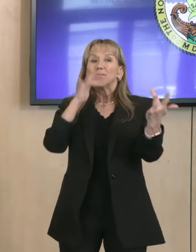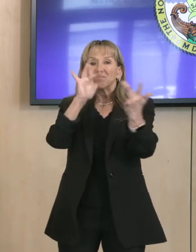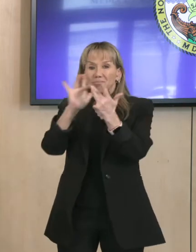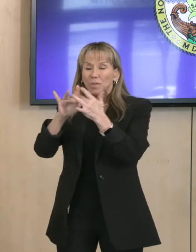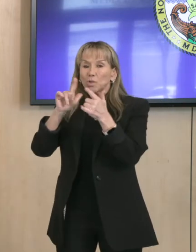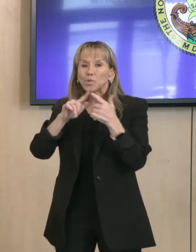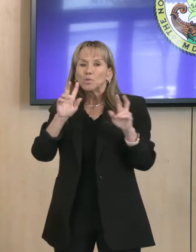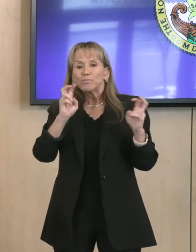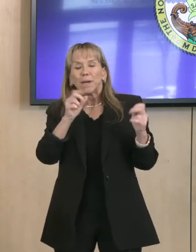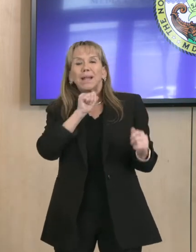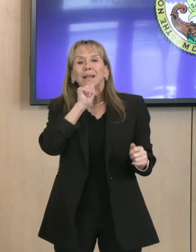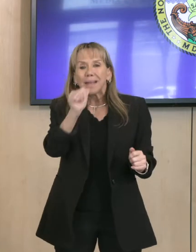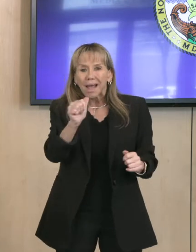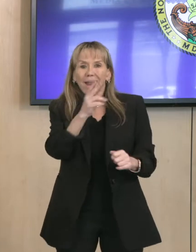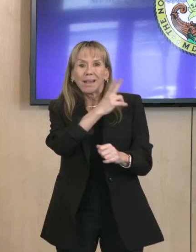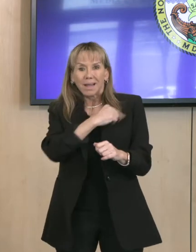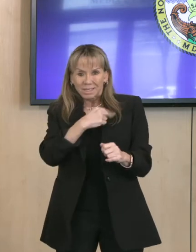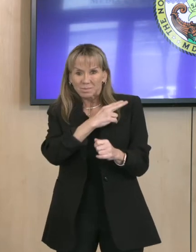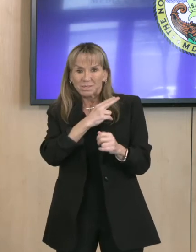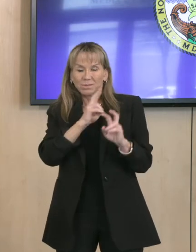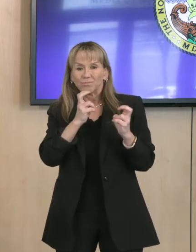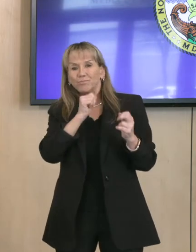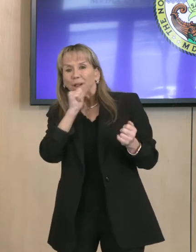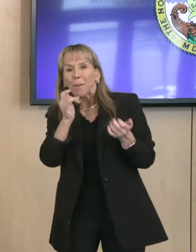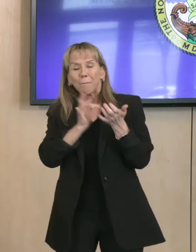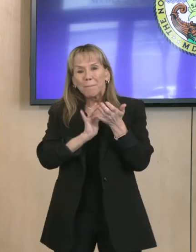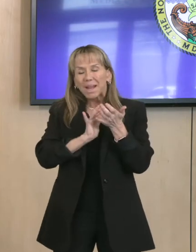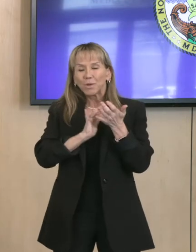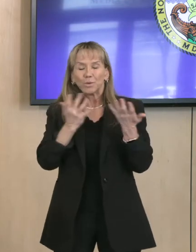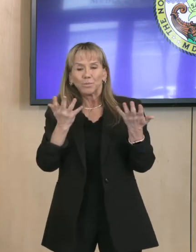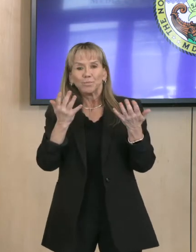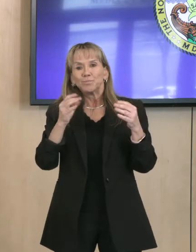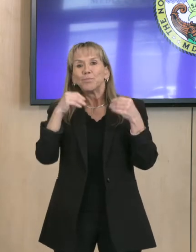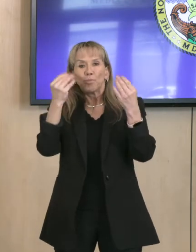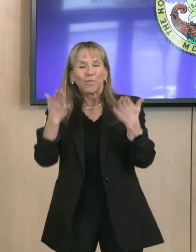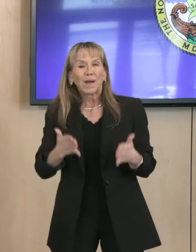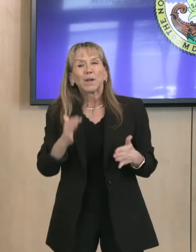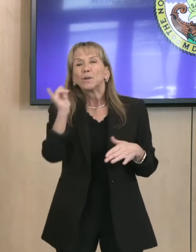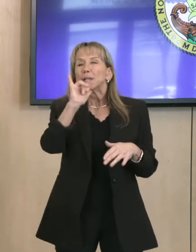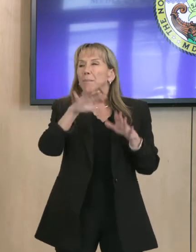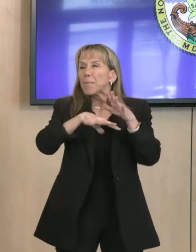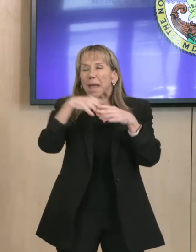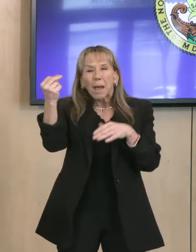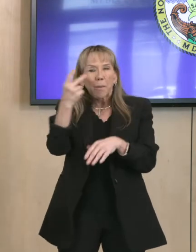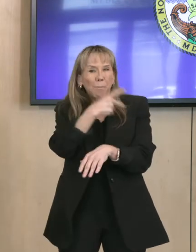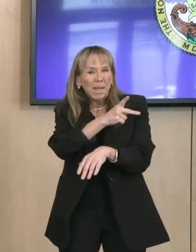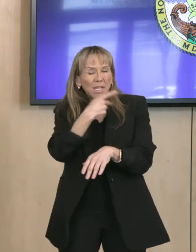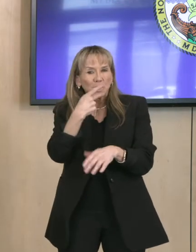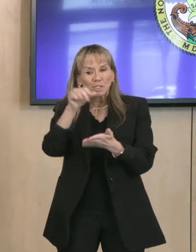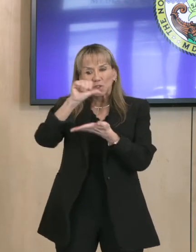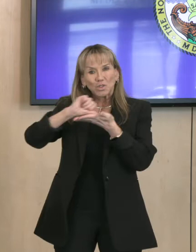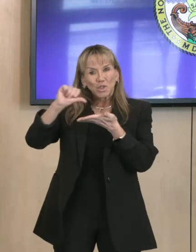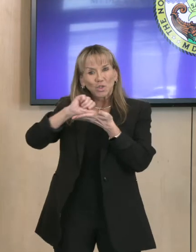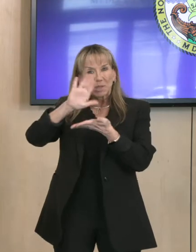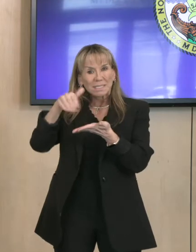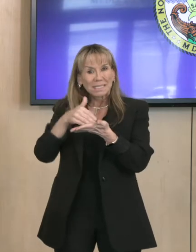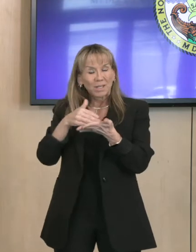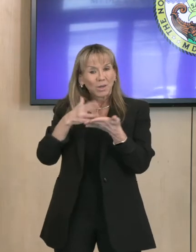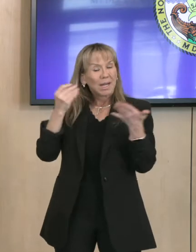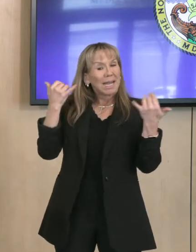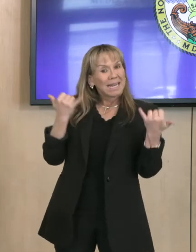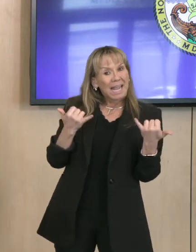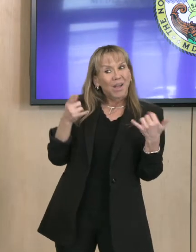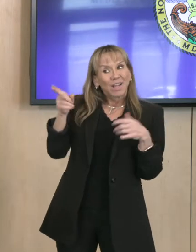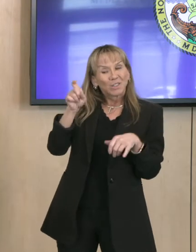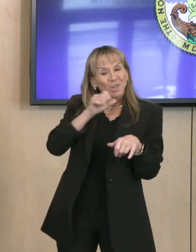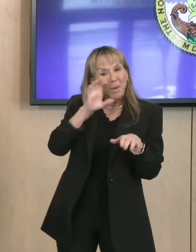non-hospital medical providers. These would be things like outpatient surgery centers that should not be operating because those are generally